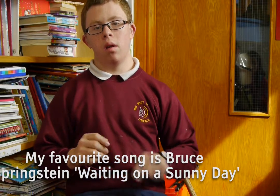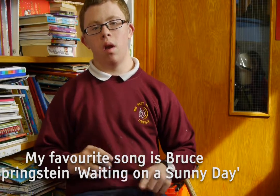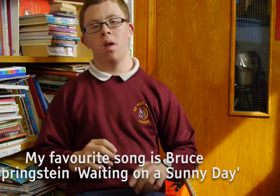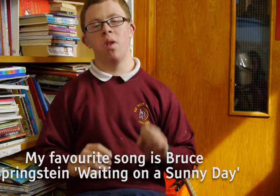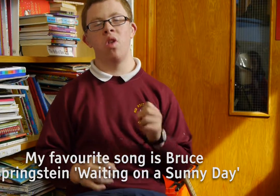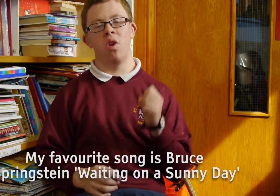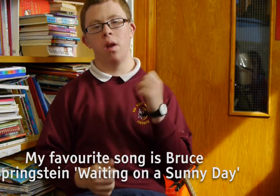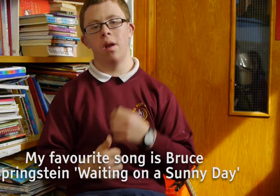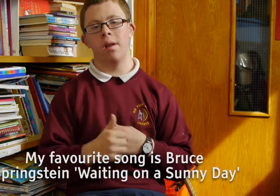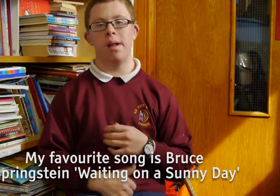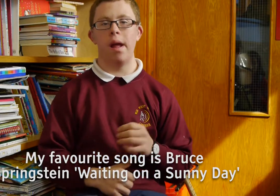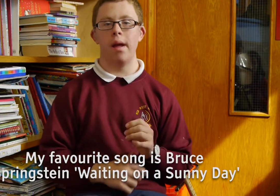the sunny day.